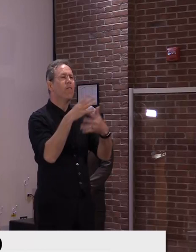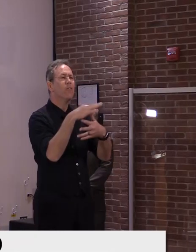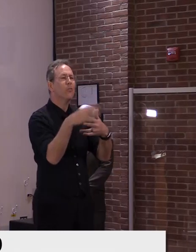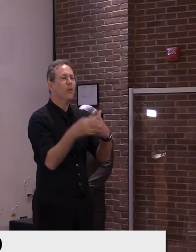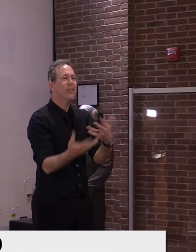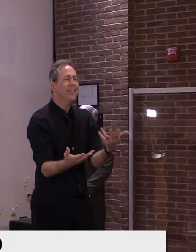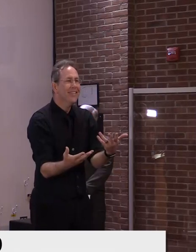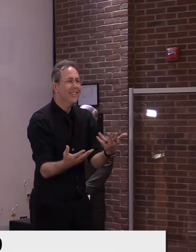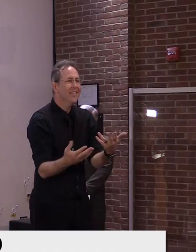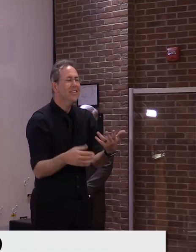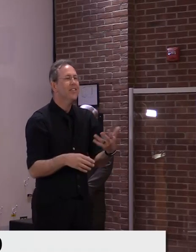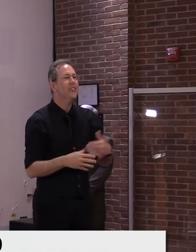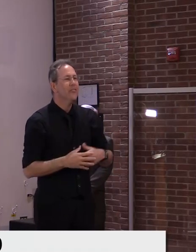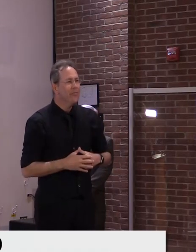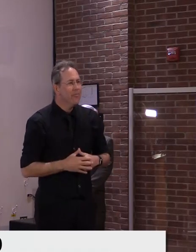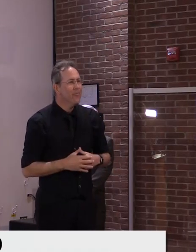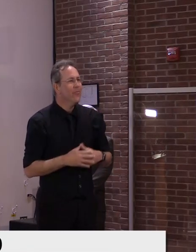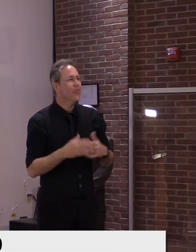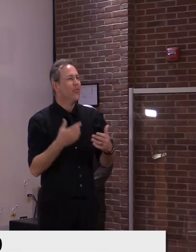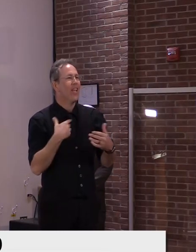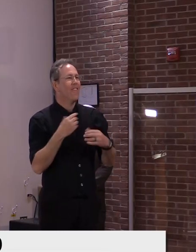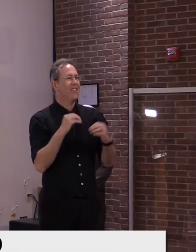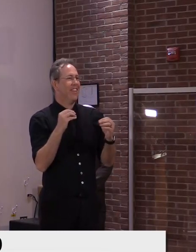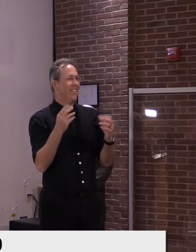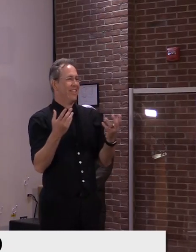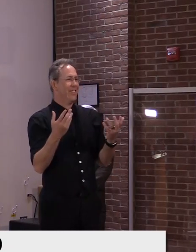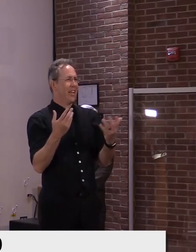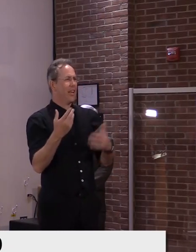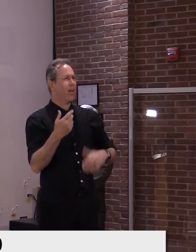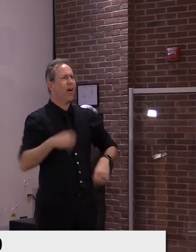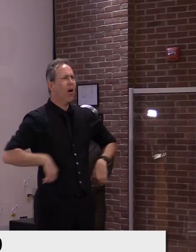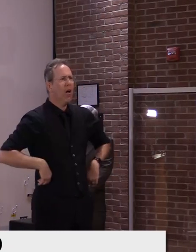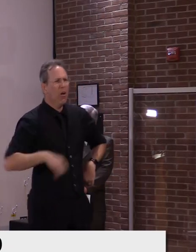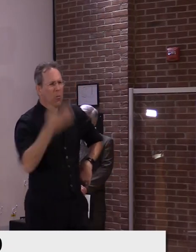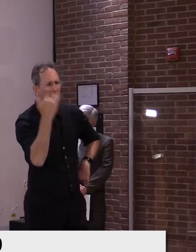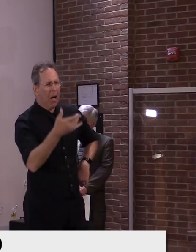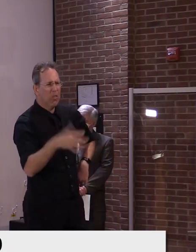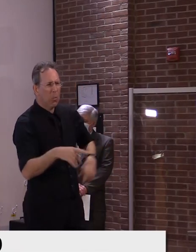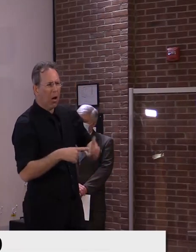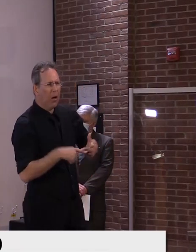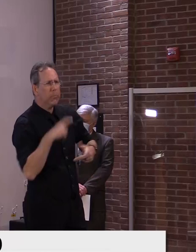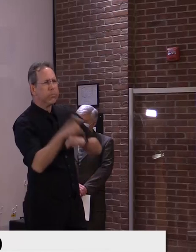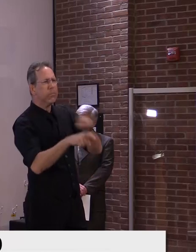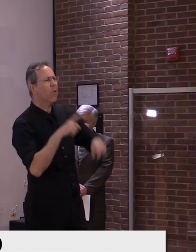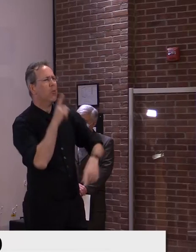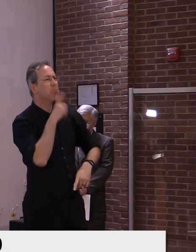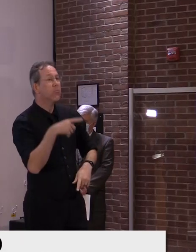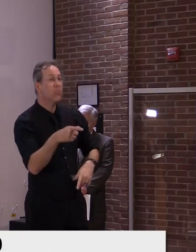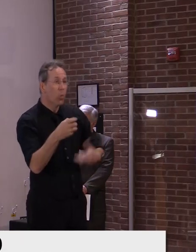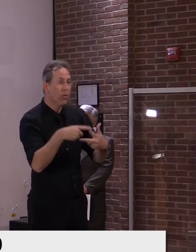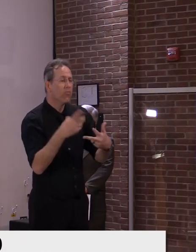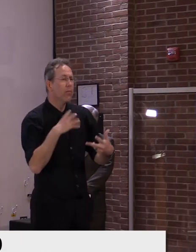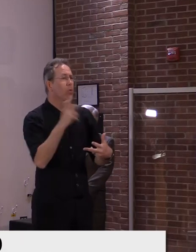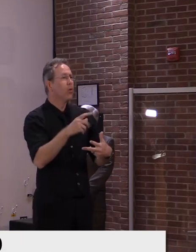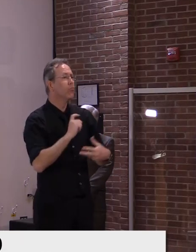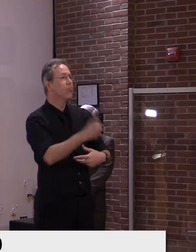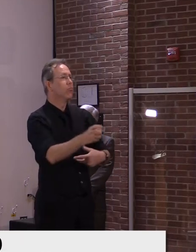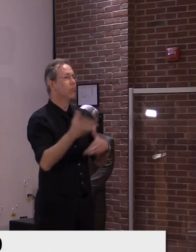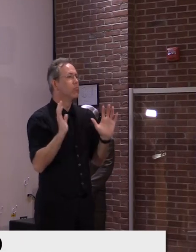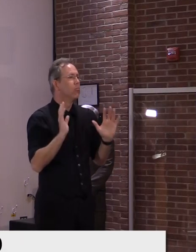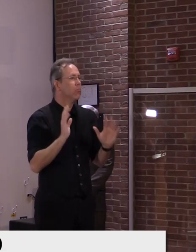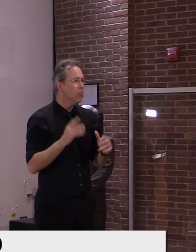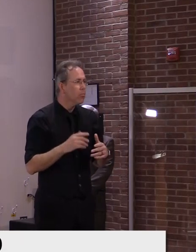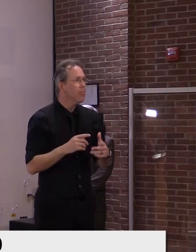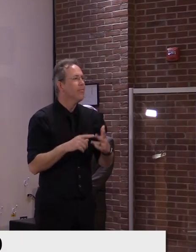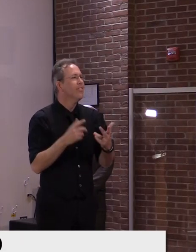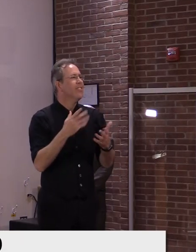have anything built in that says, why did you want this vaccine and not that vaccine? So if there was a person who had a